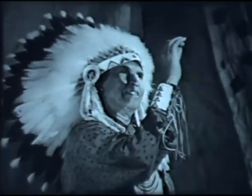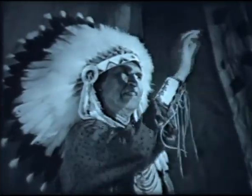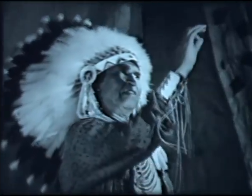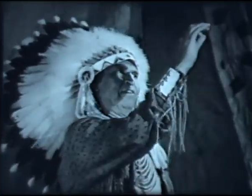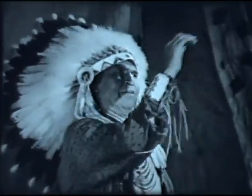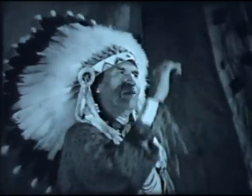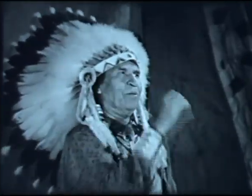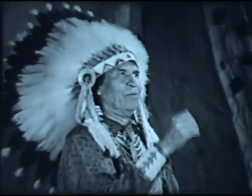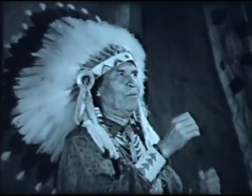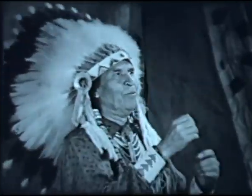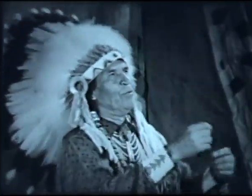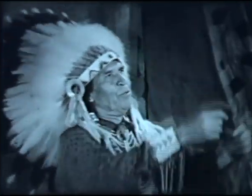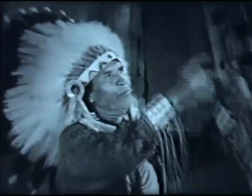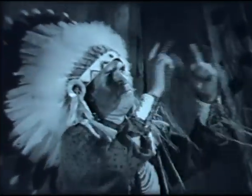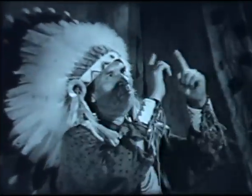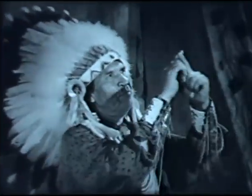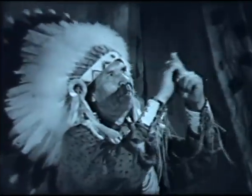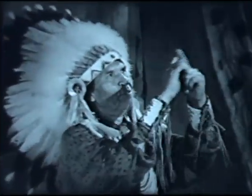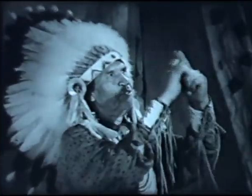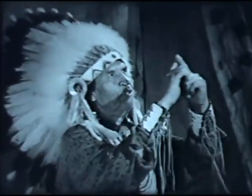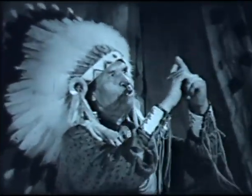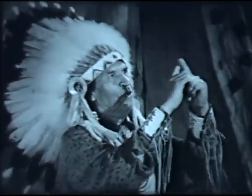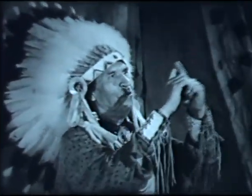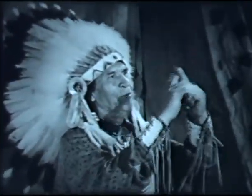Tea. My tea.